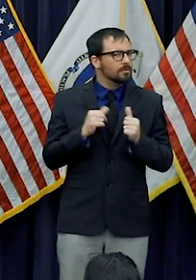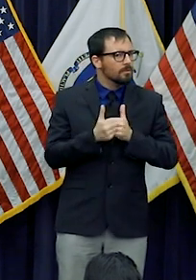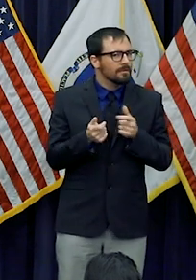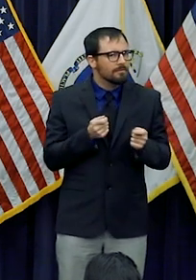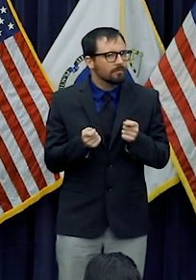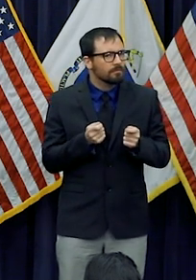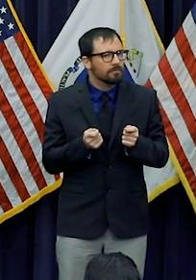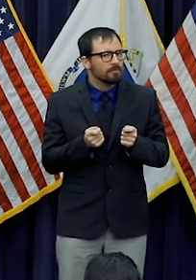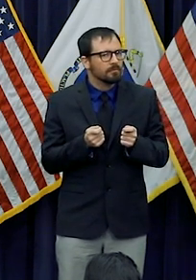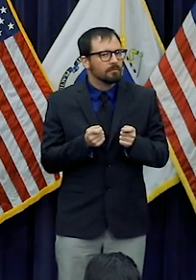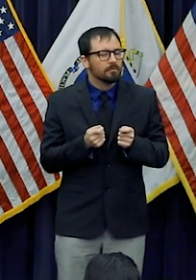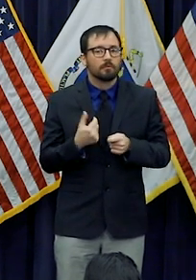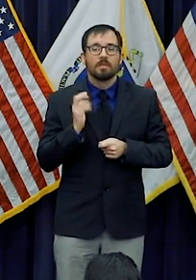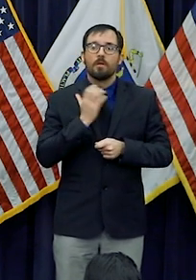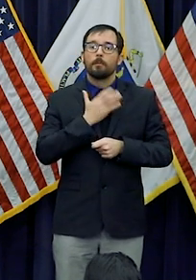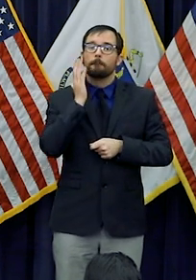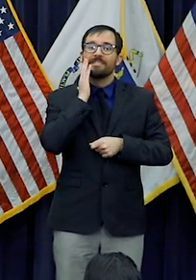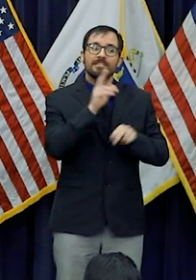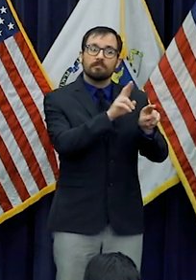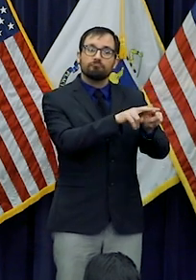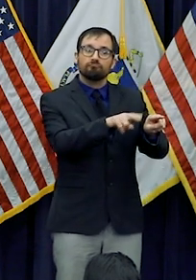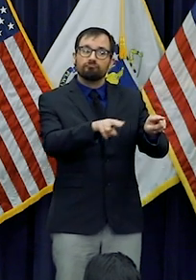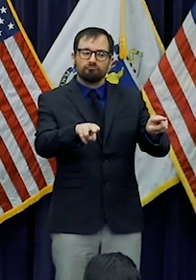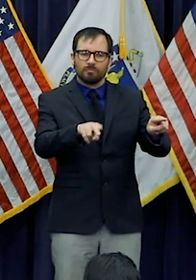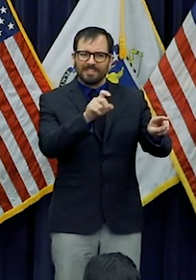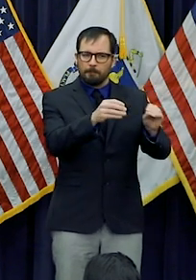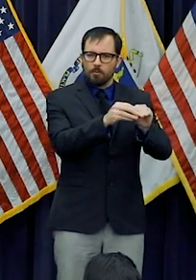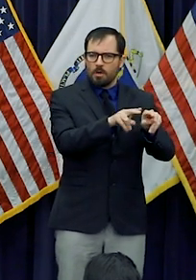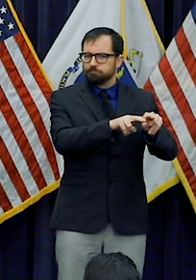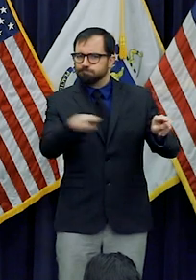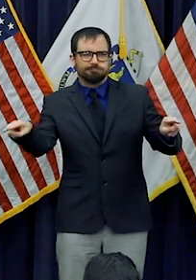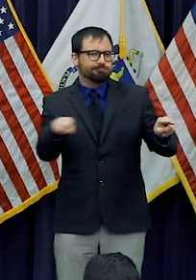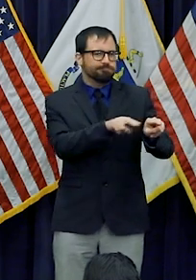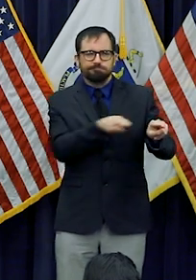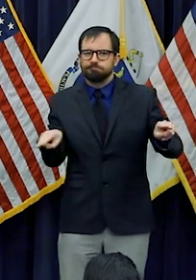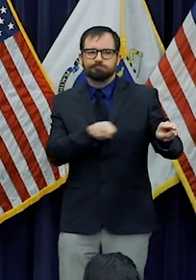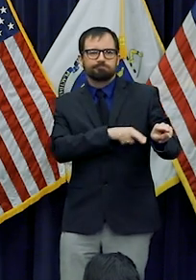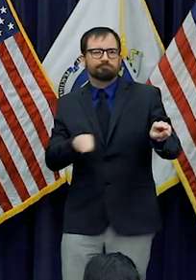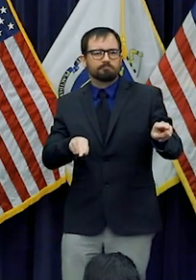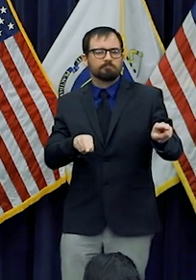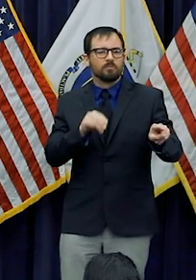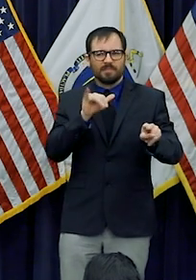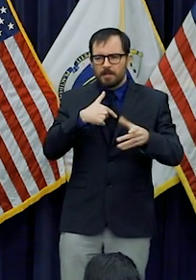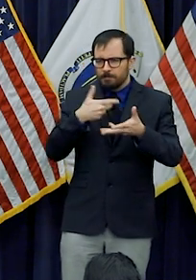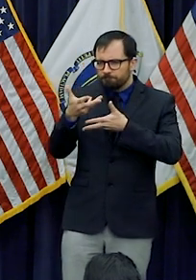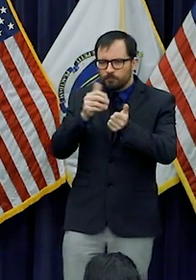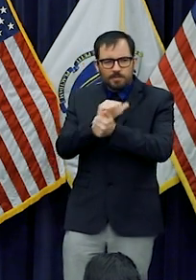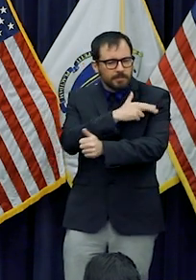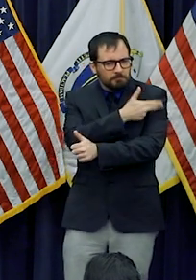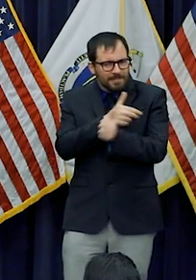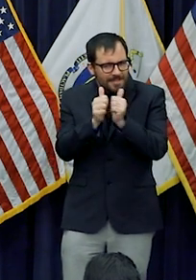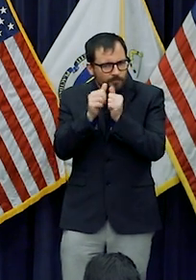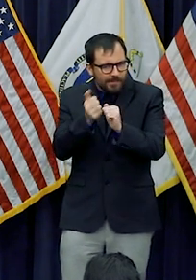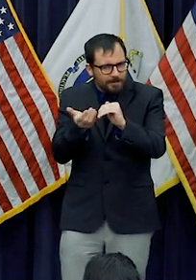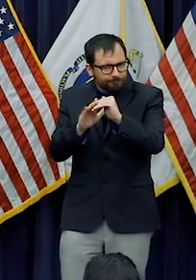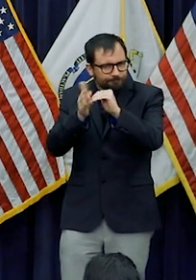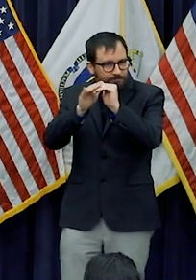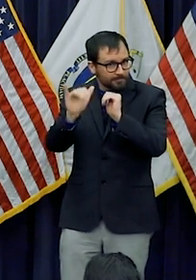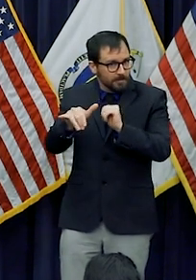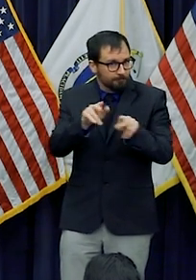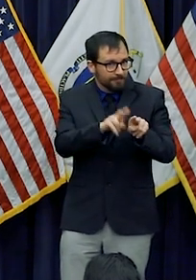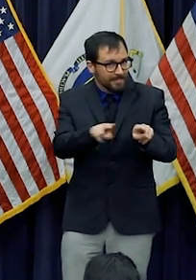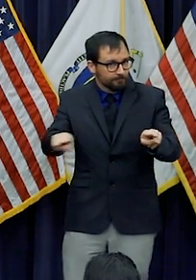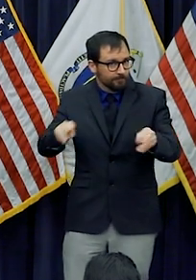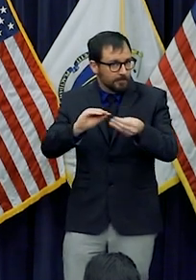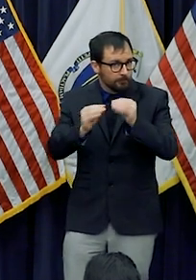facilities. The command center is also working closely with the hospital community on the plans that they're pursuing